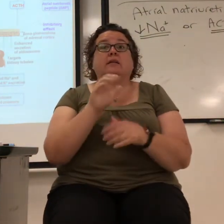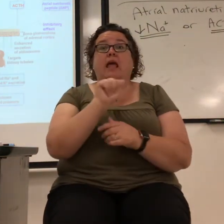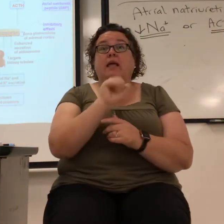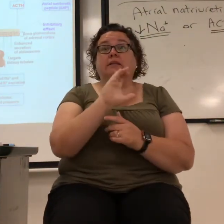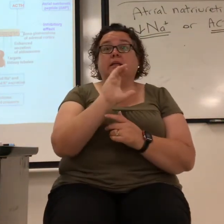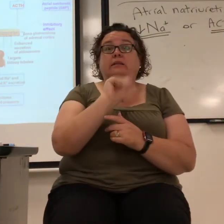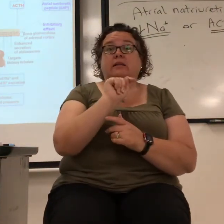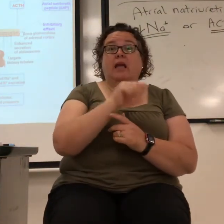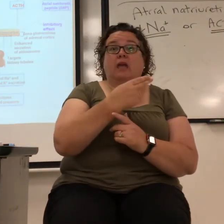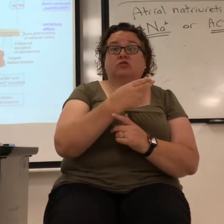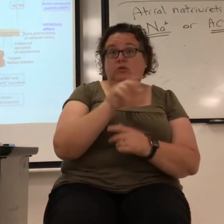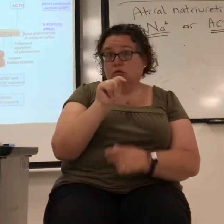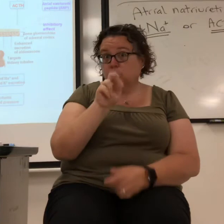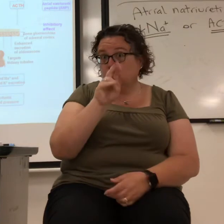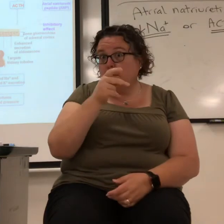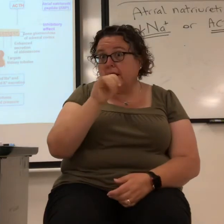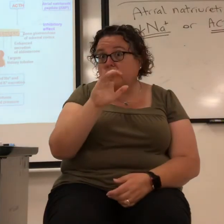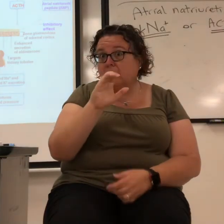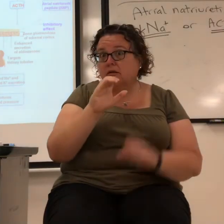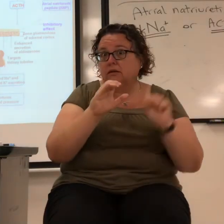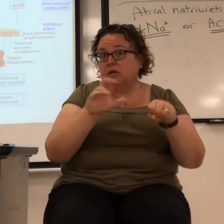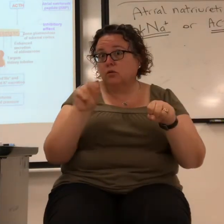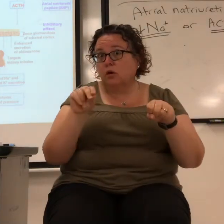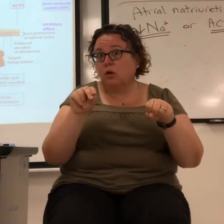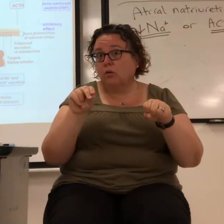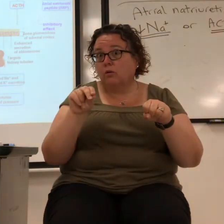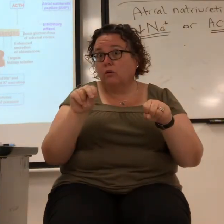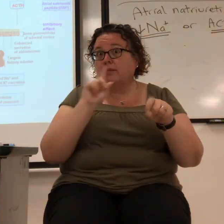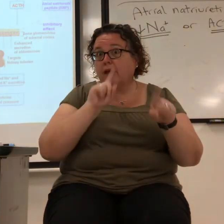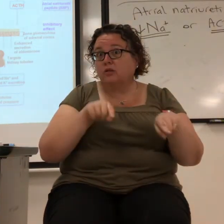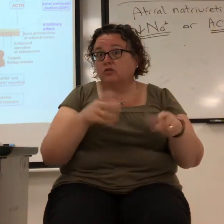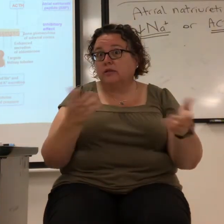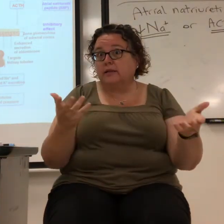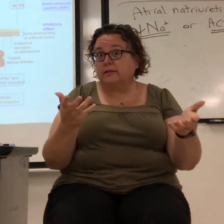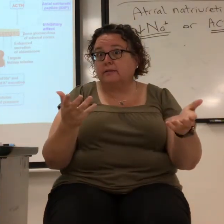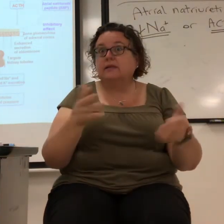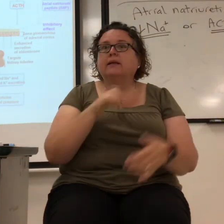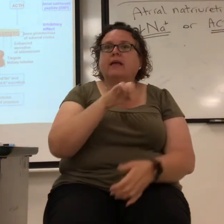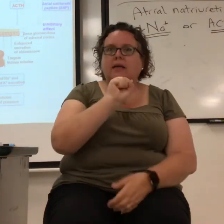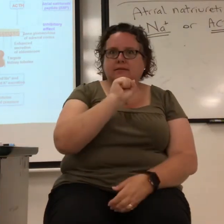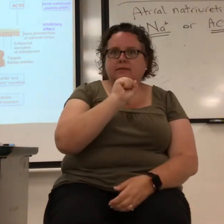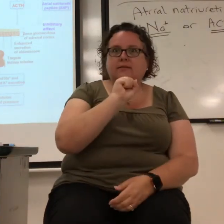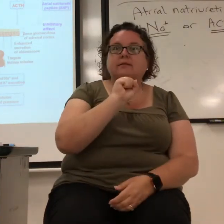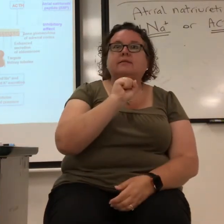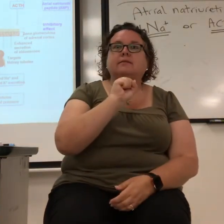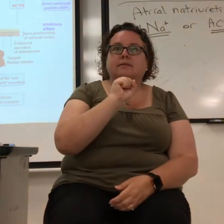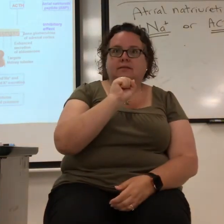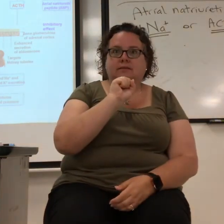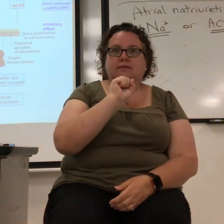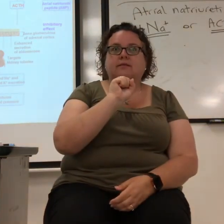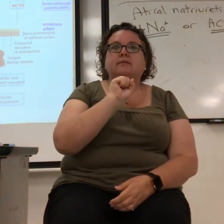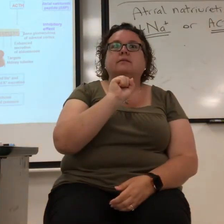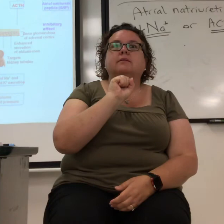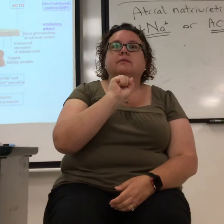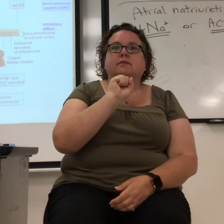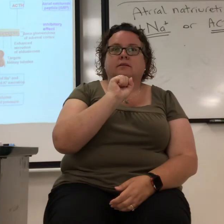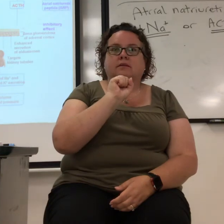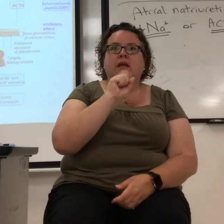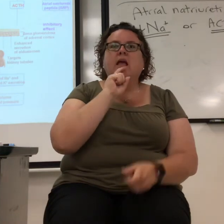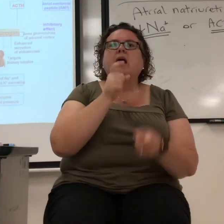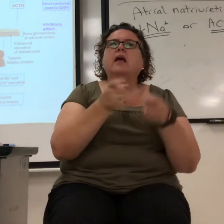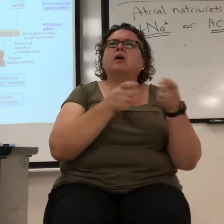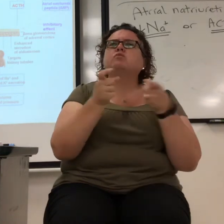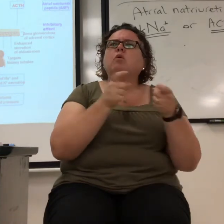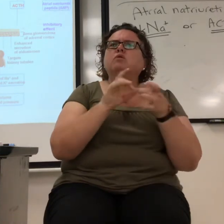is that tropic? Yes or no? The answer is yes. It controls the release of another hormone.